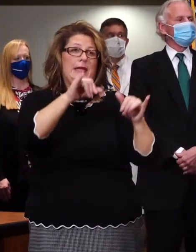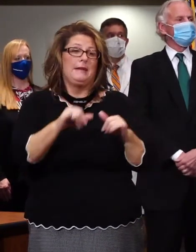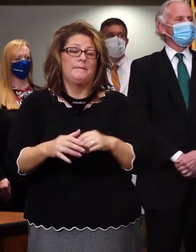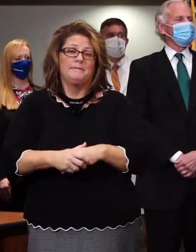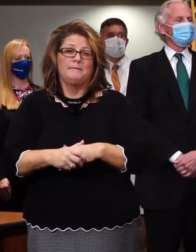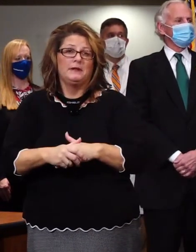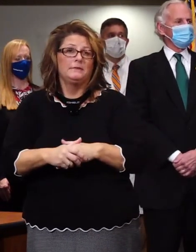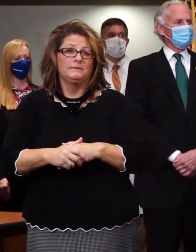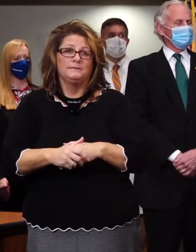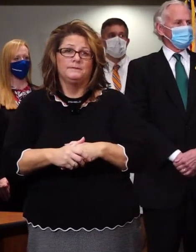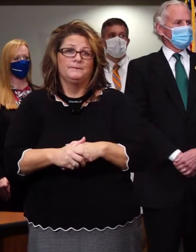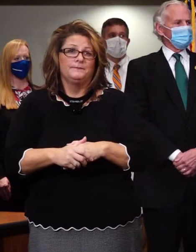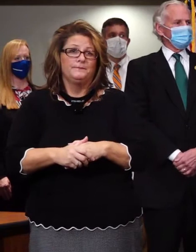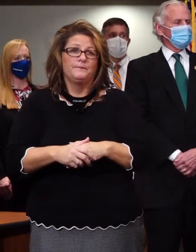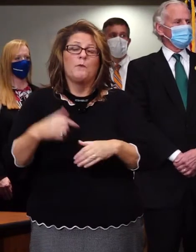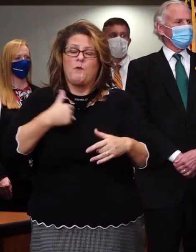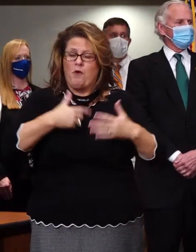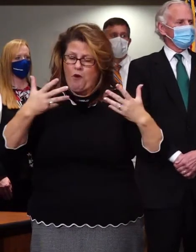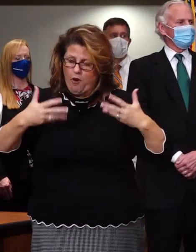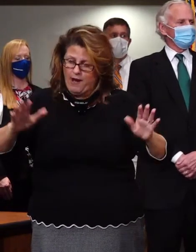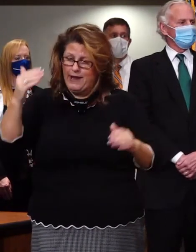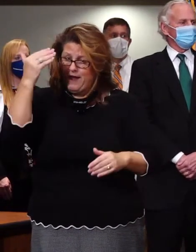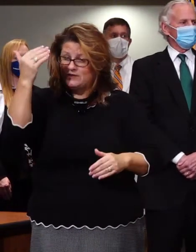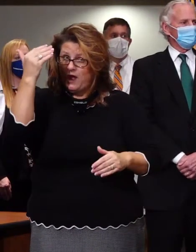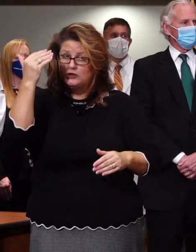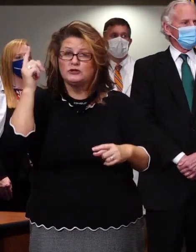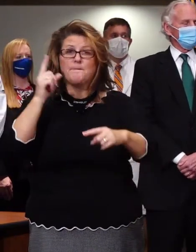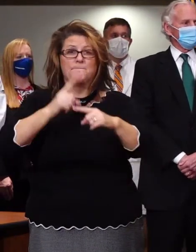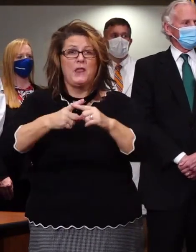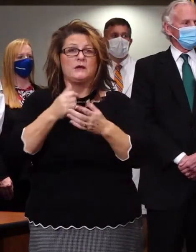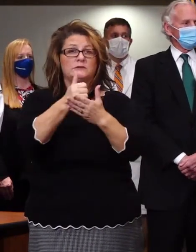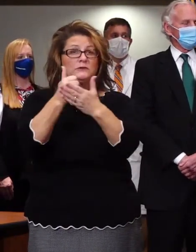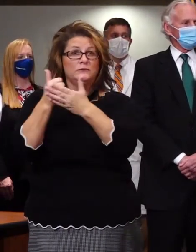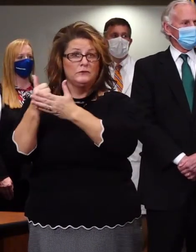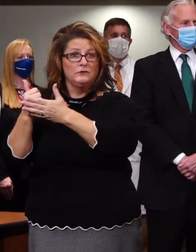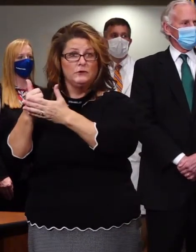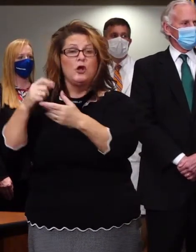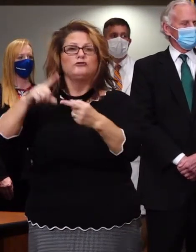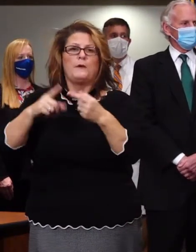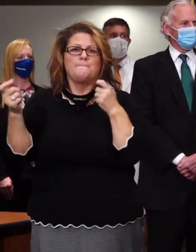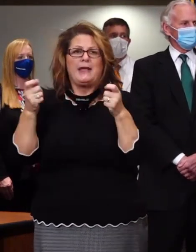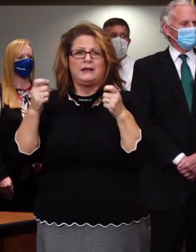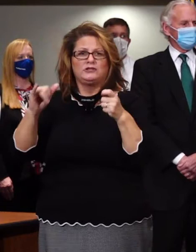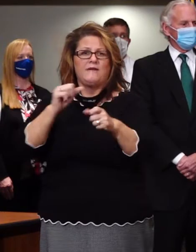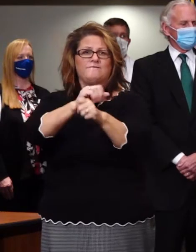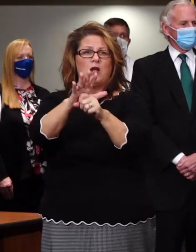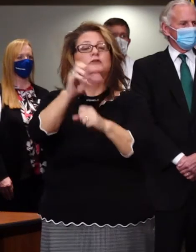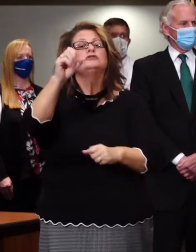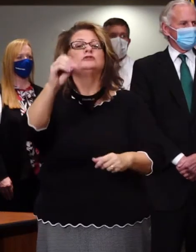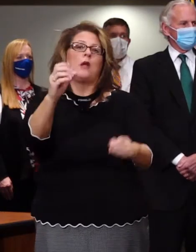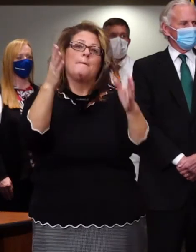proven that we have the tools in hand needed to manage the virus. We must continue to follow through